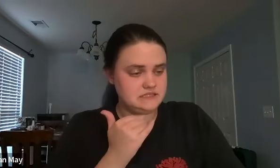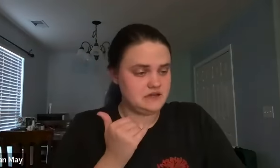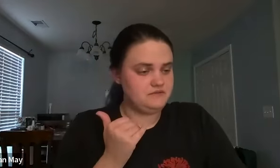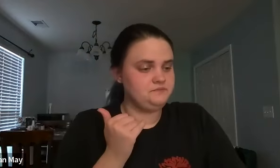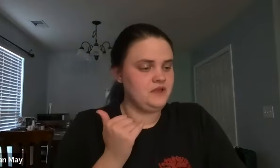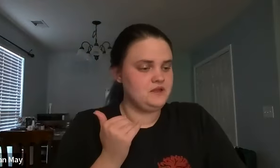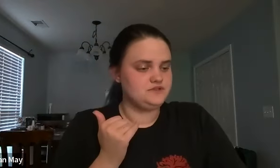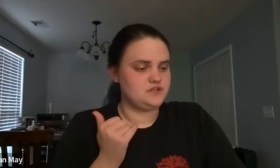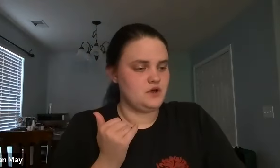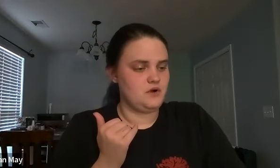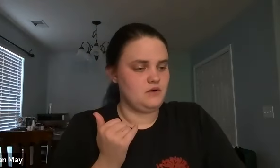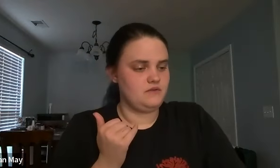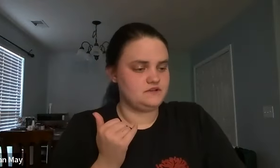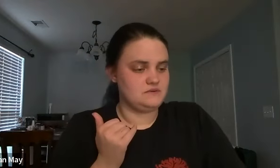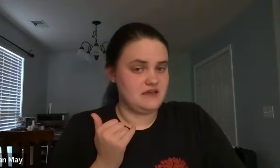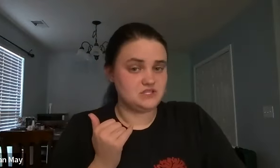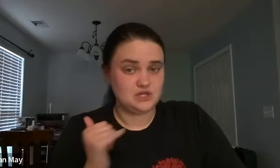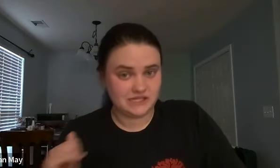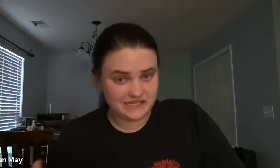stuff. So the first one I have is cookie.